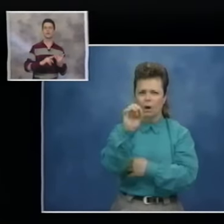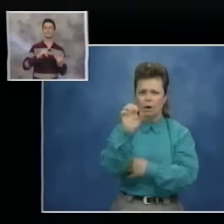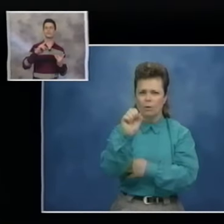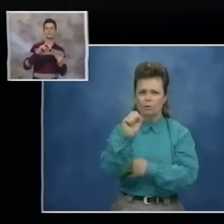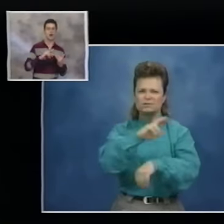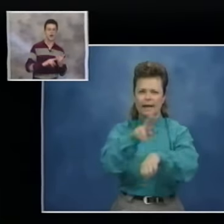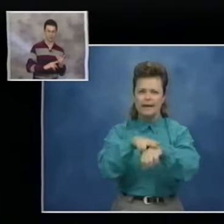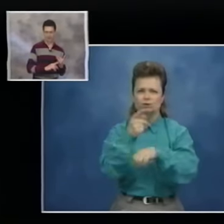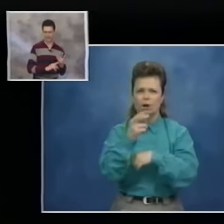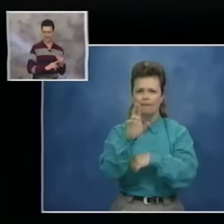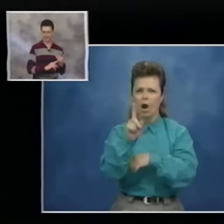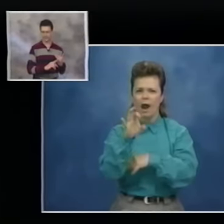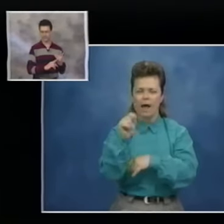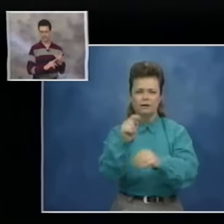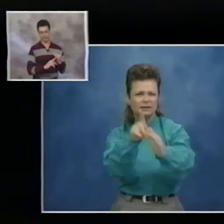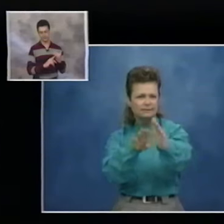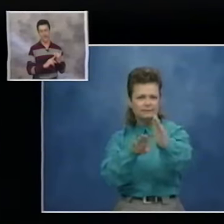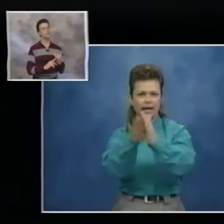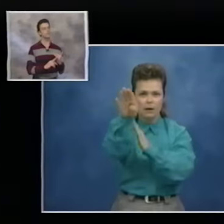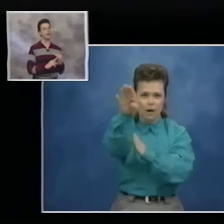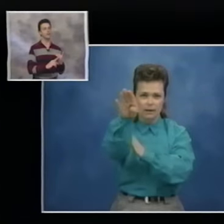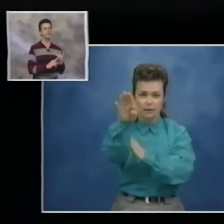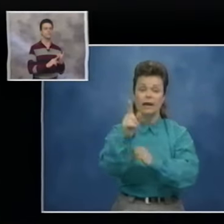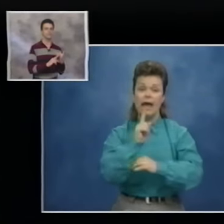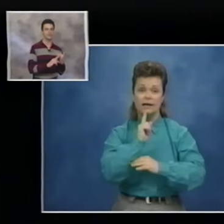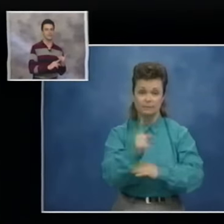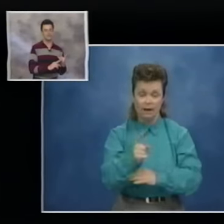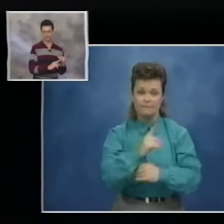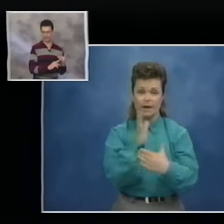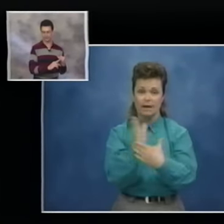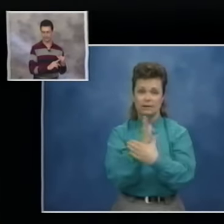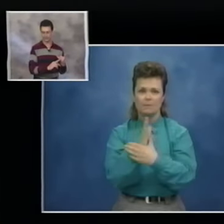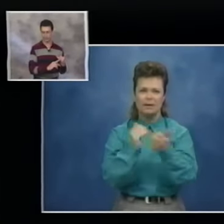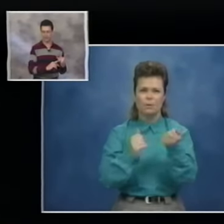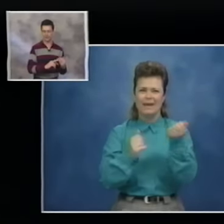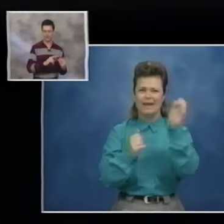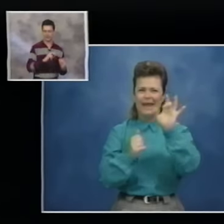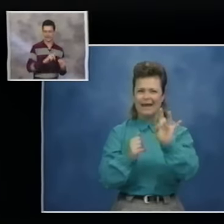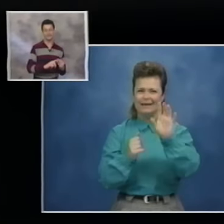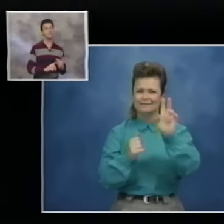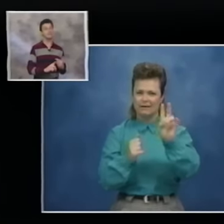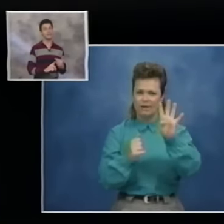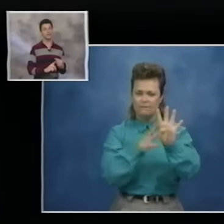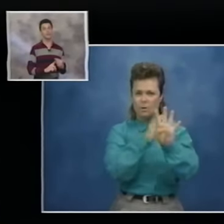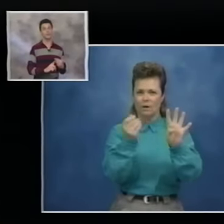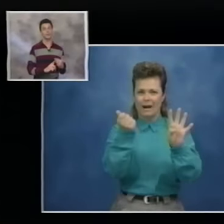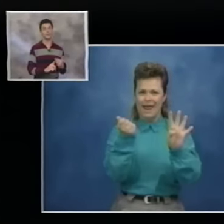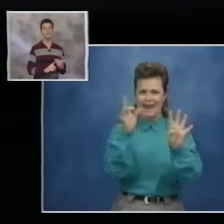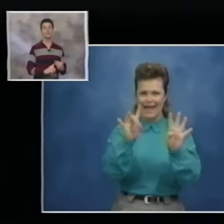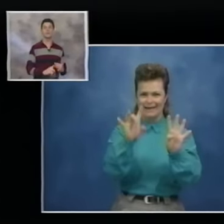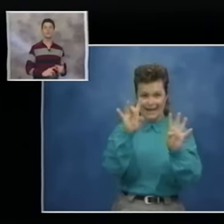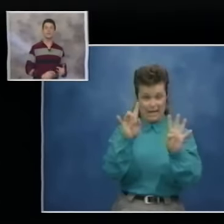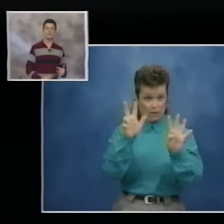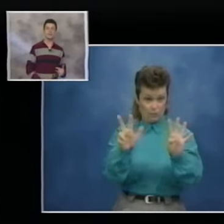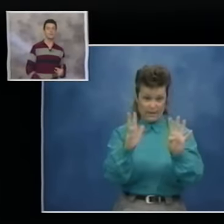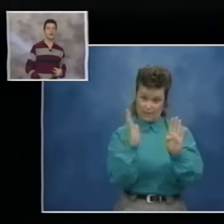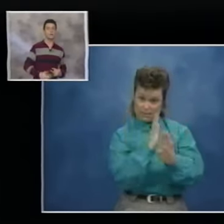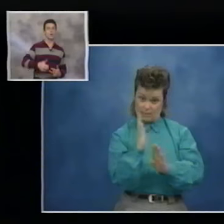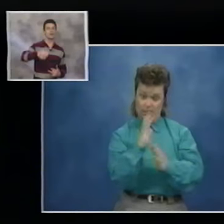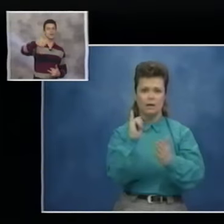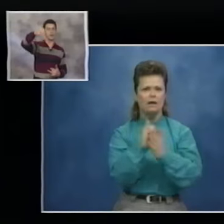product skyrocketed. As a matter of fact, between 1874 and 1883,